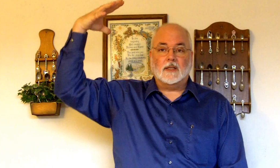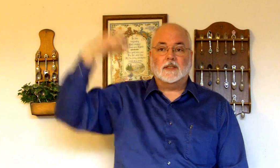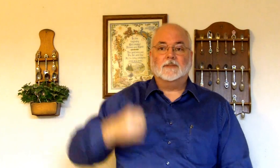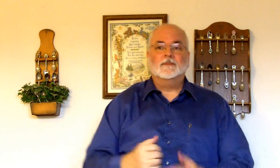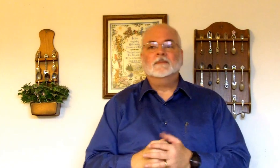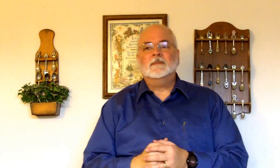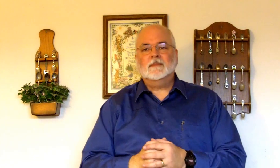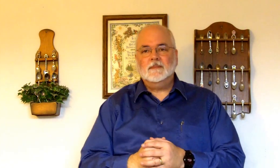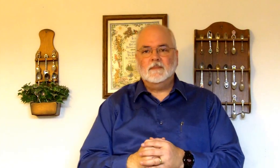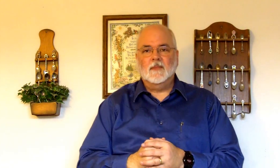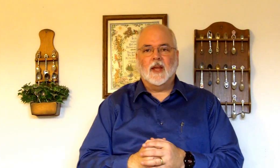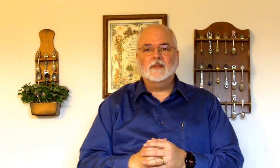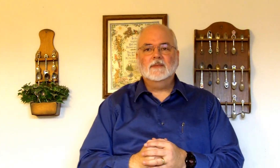Damascus. Okay?